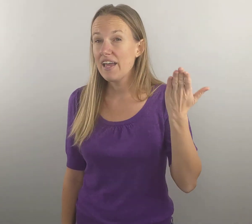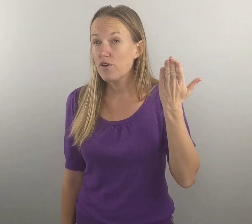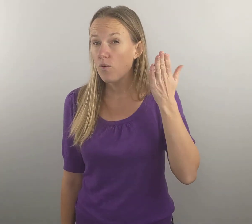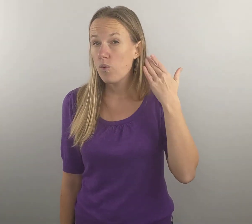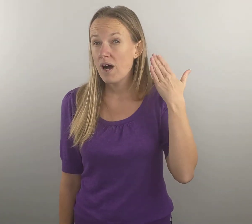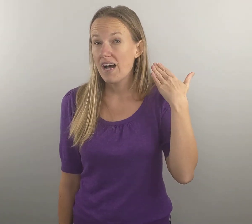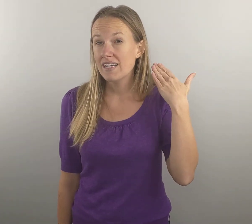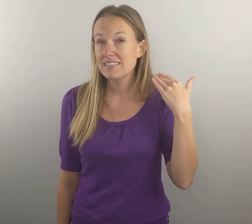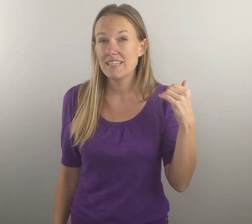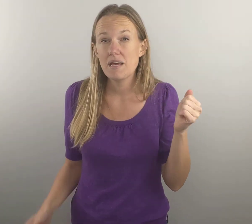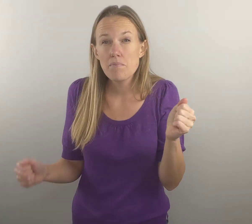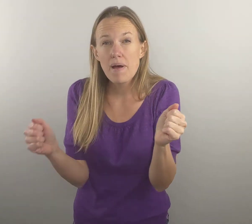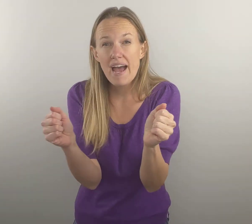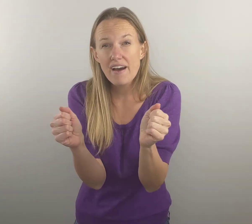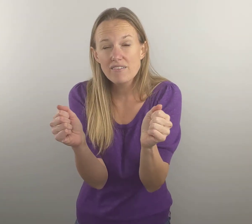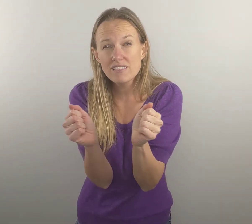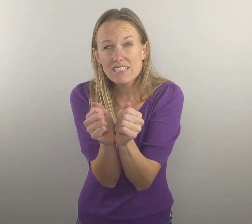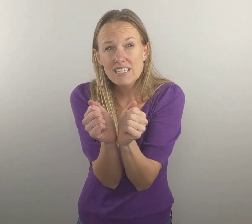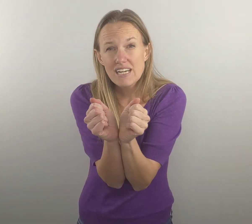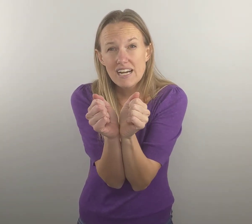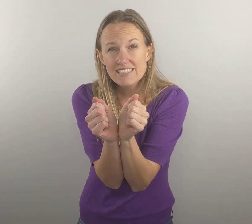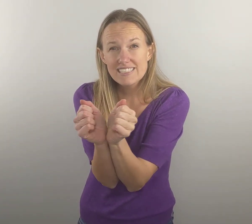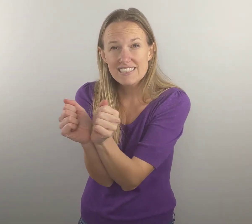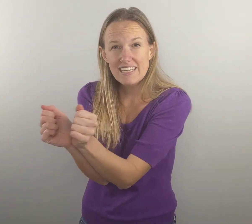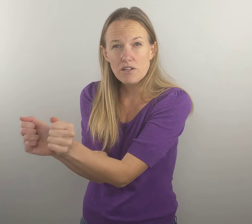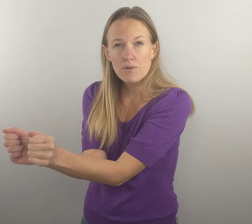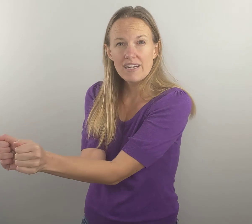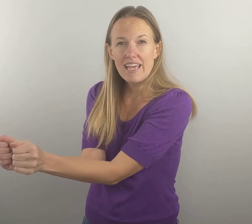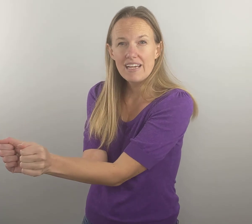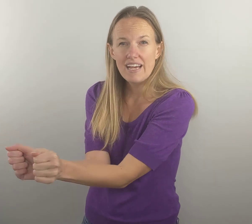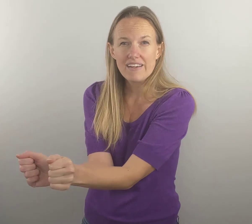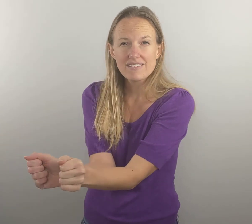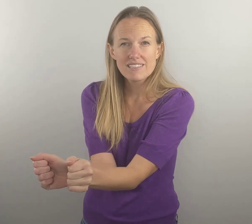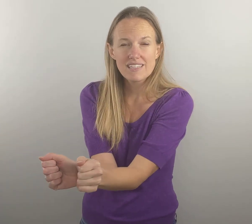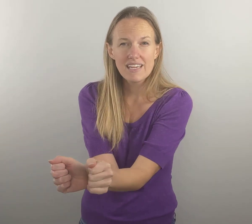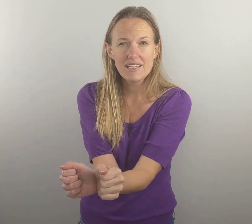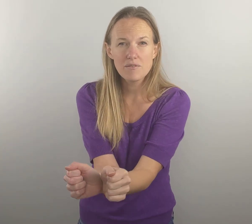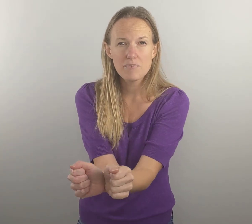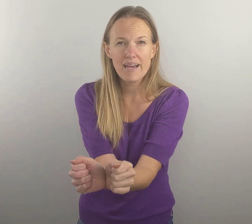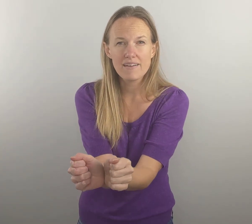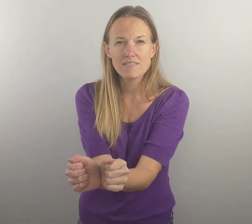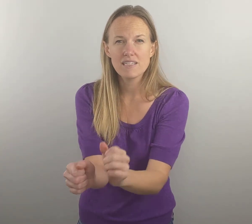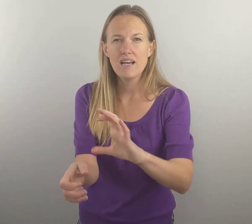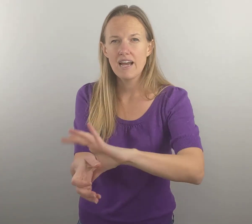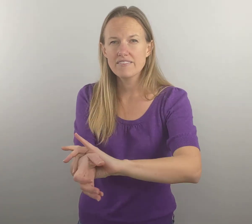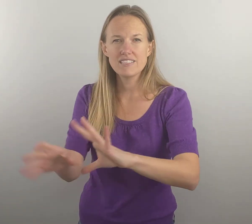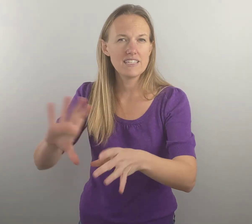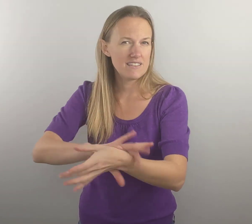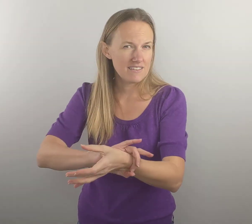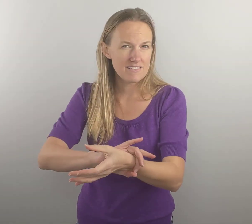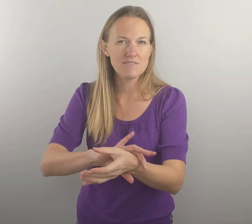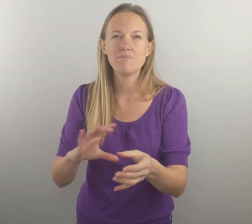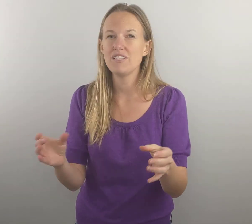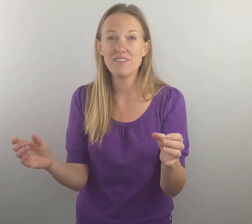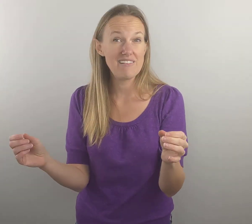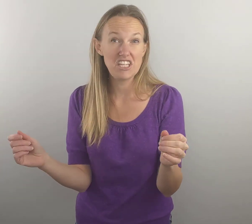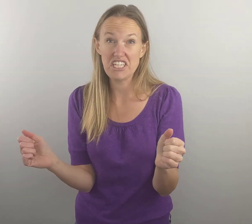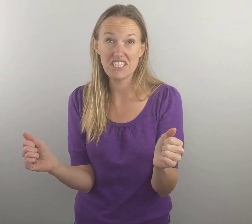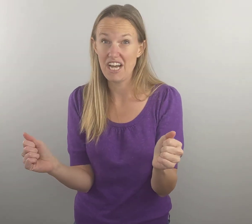I was, and then bound, I just like you're wearing handcuffs, okay, bound. I have seen, but you don't have a lot of time